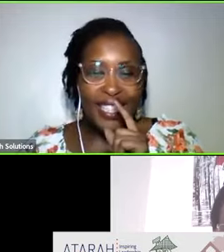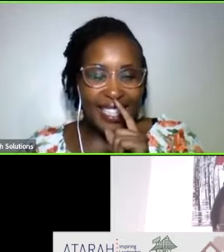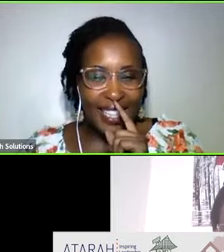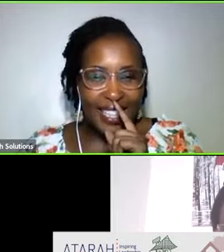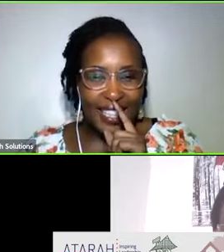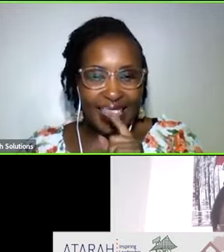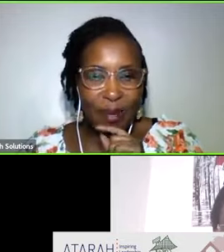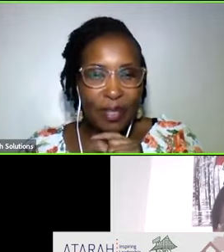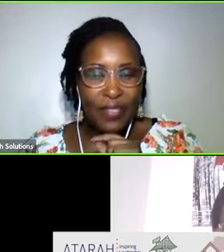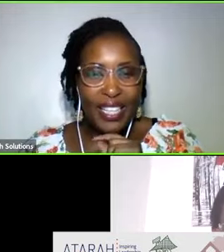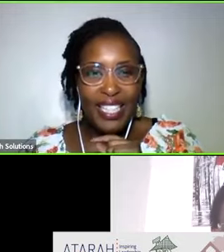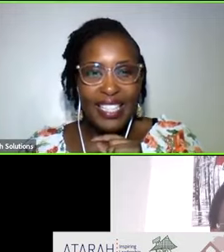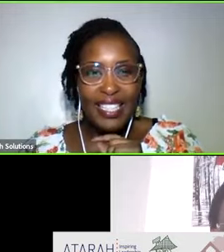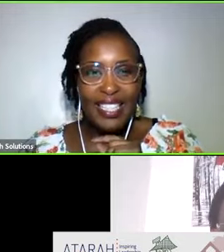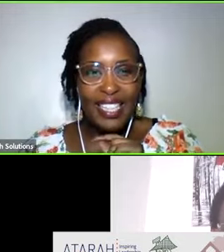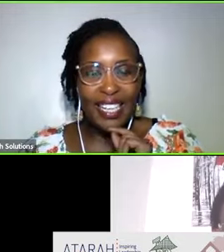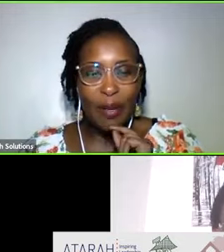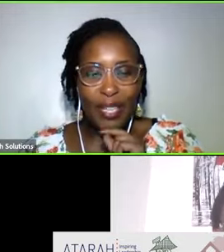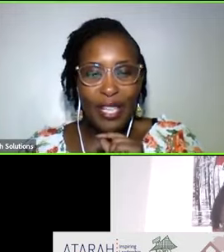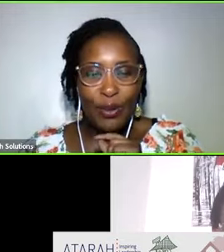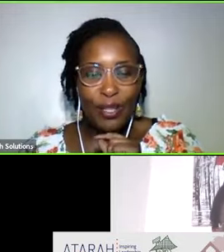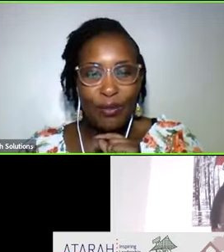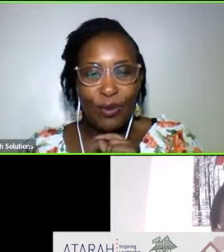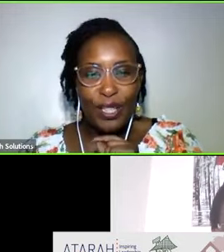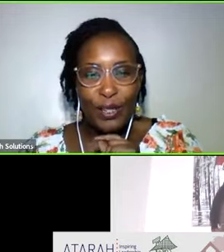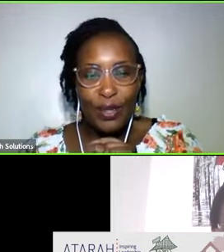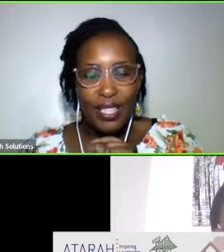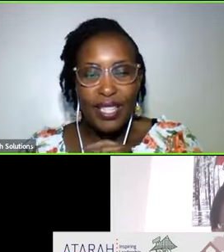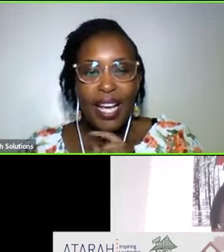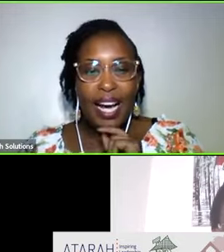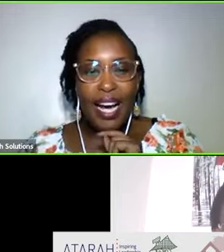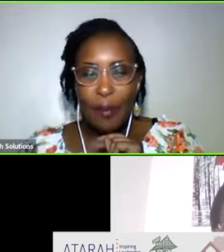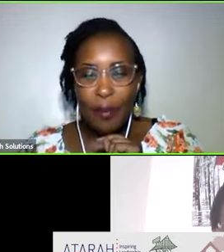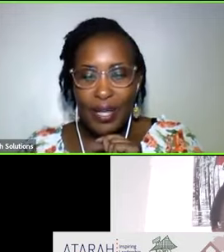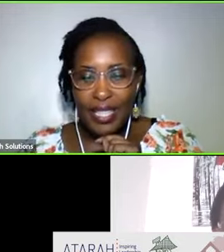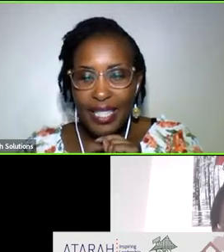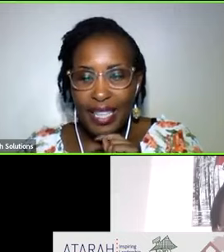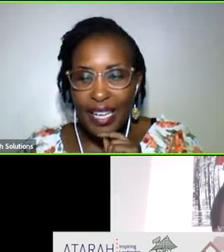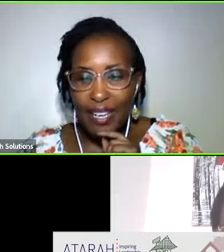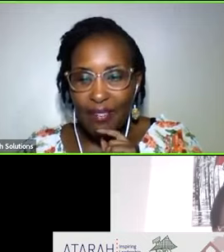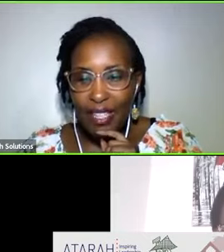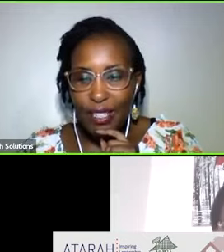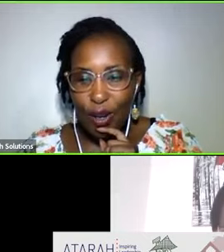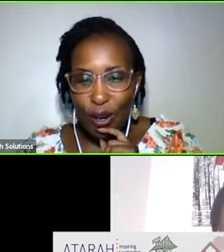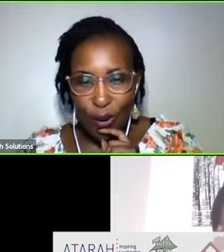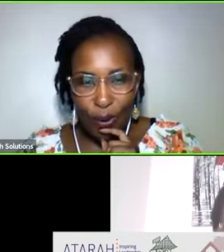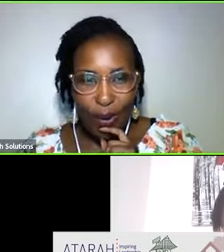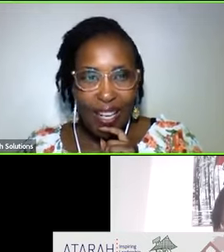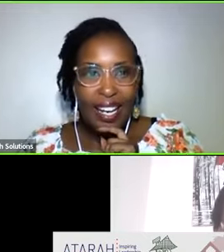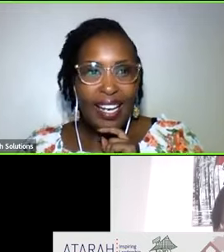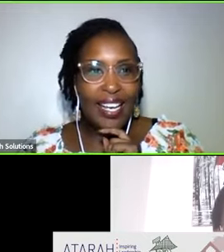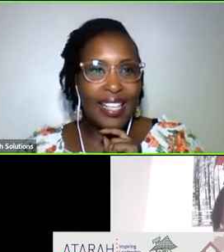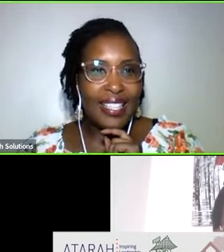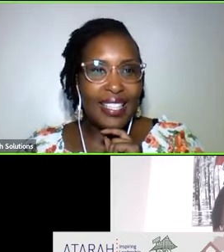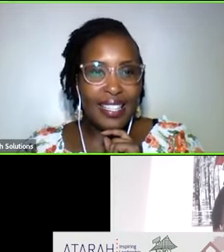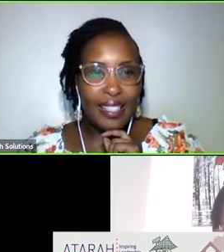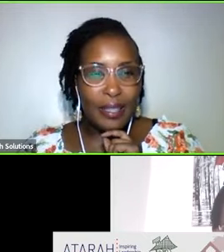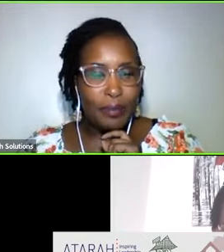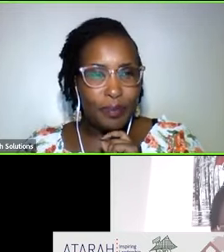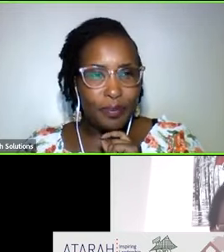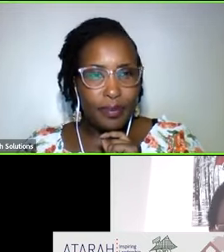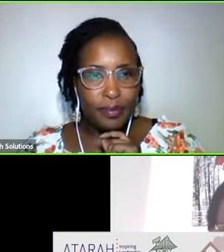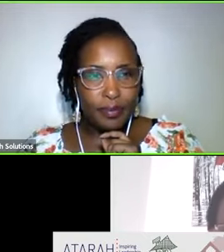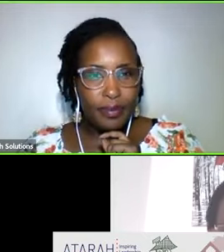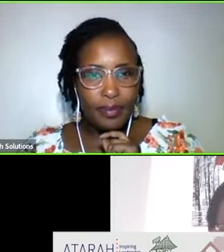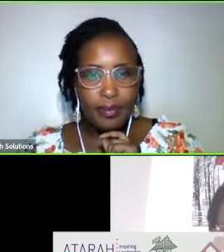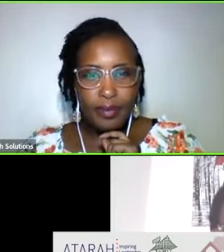which is something very interesting. And I'm really looking forward to this. Mr. Evans Olo is,